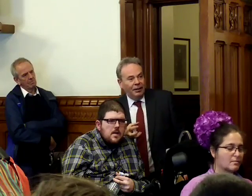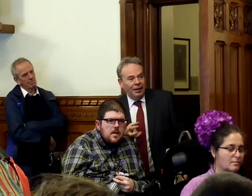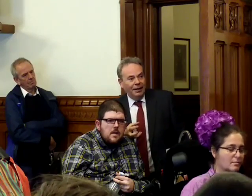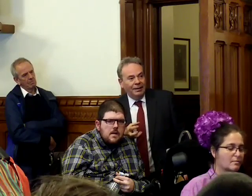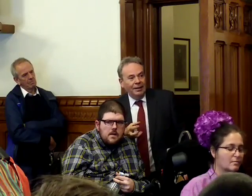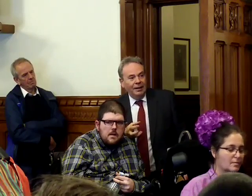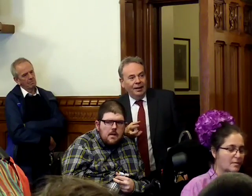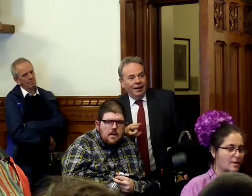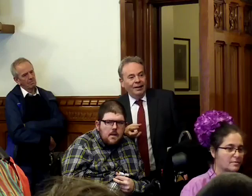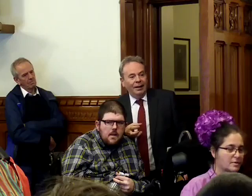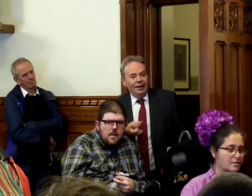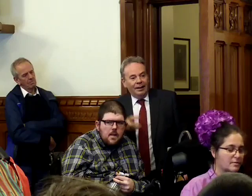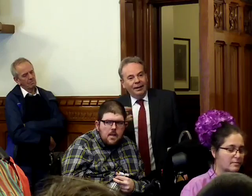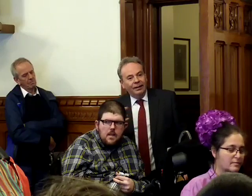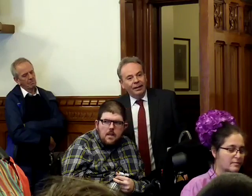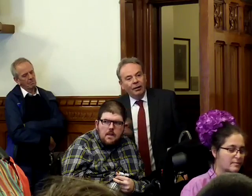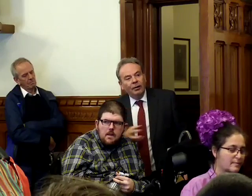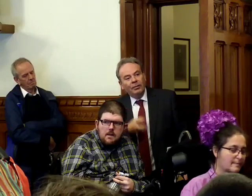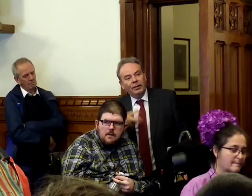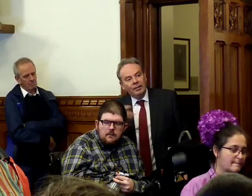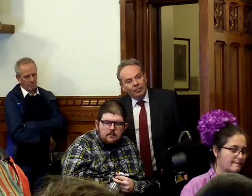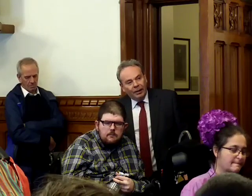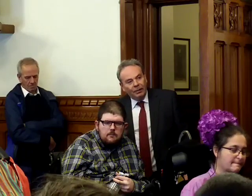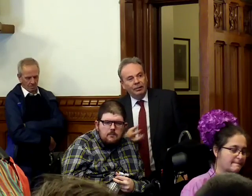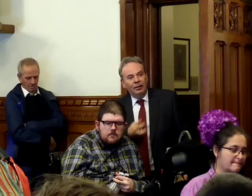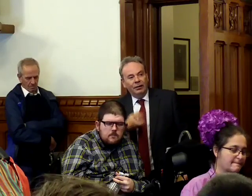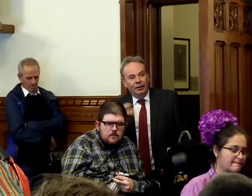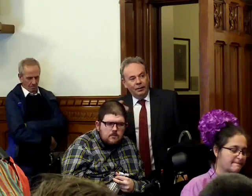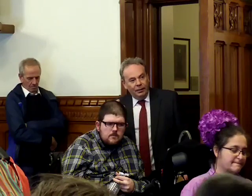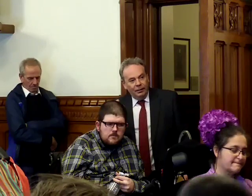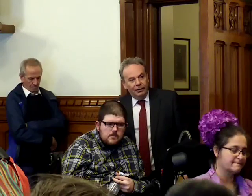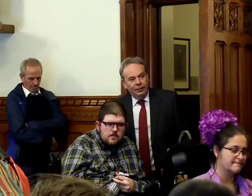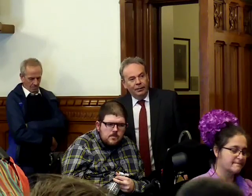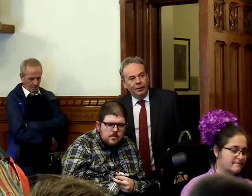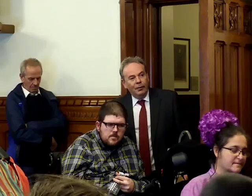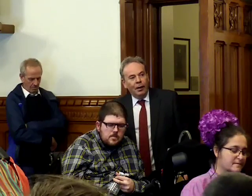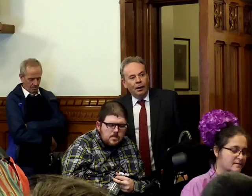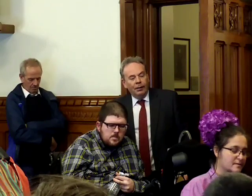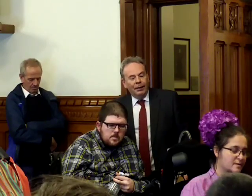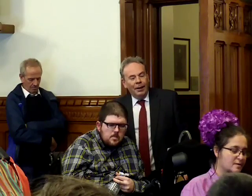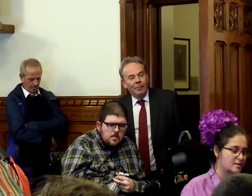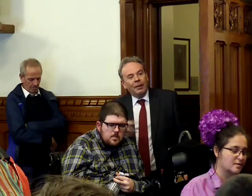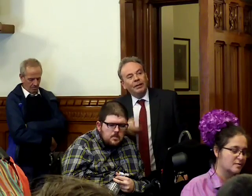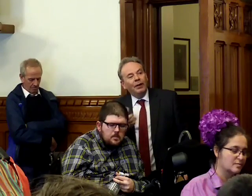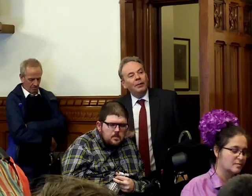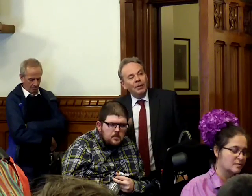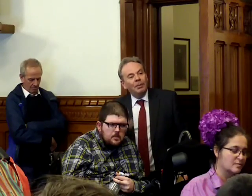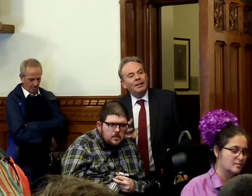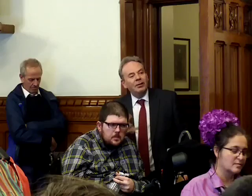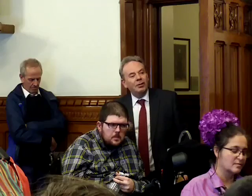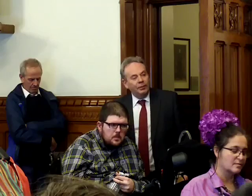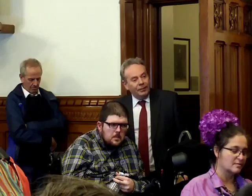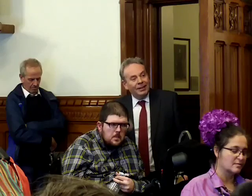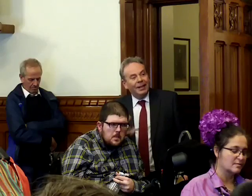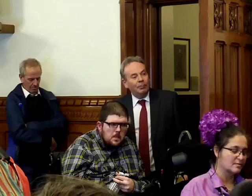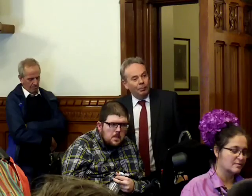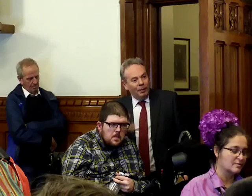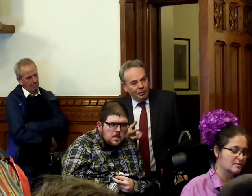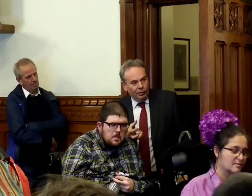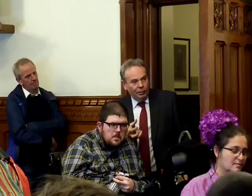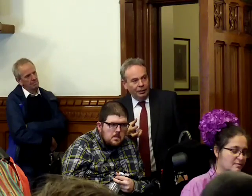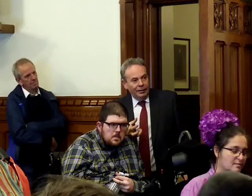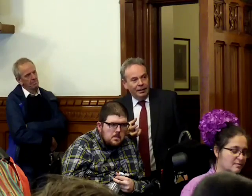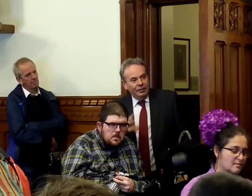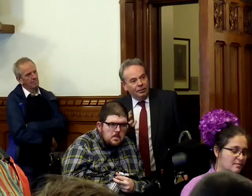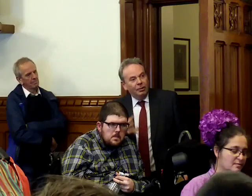should be receiving it. And I think the argument about, you know, about developing the potential of